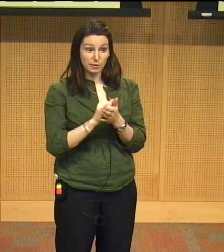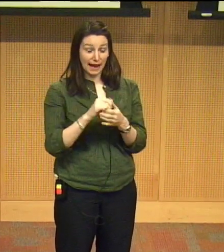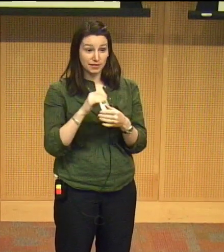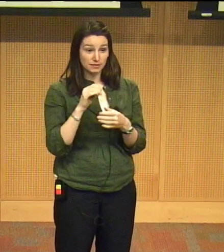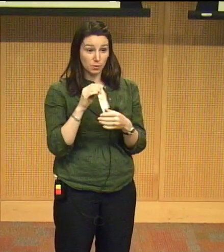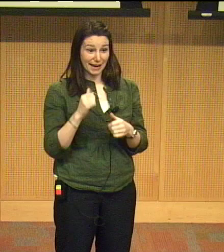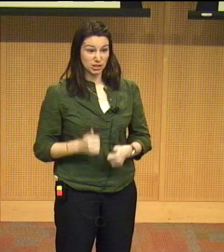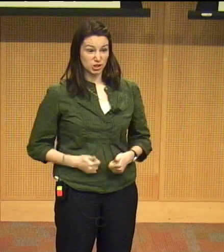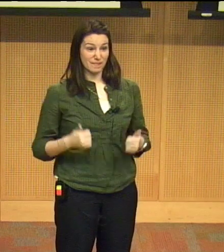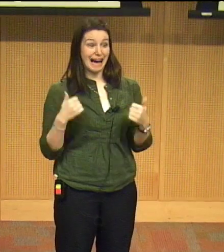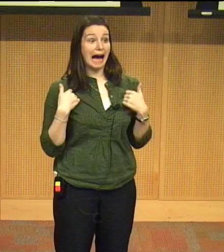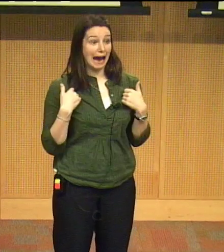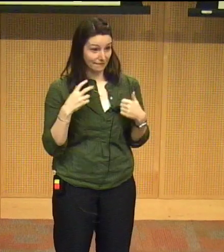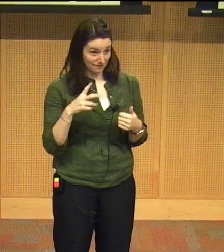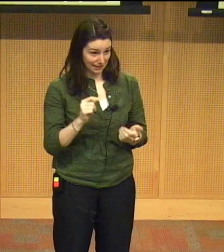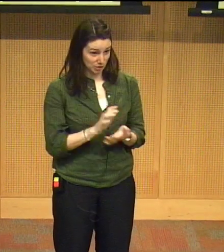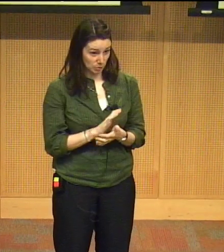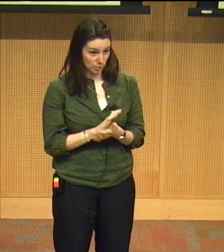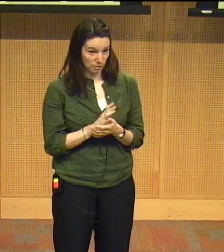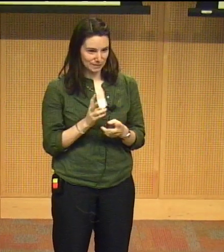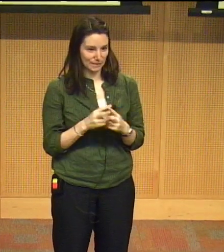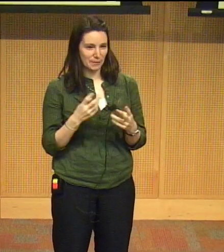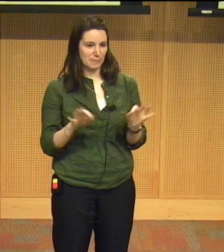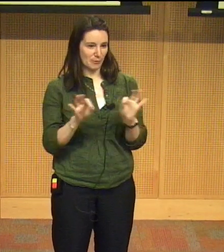that so I could survive vet school was very important.